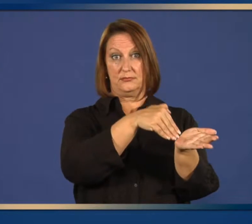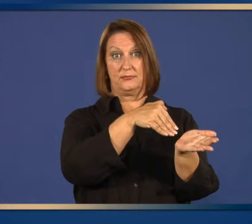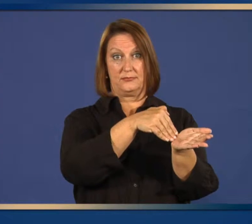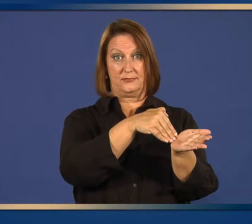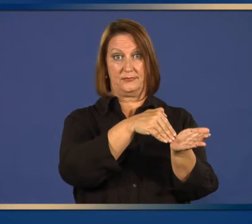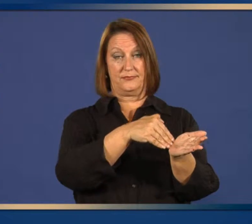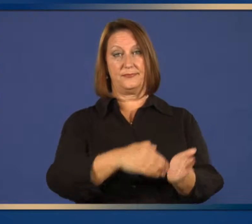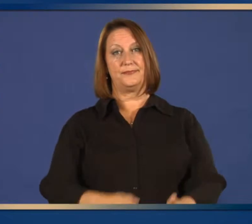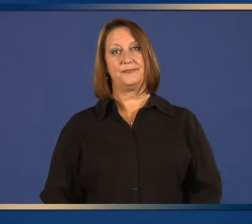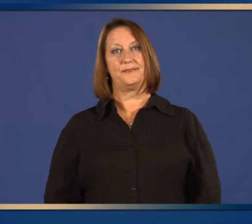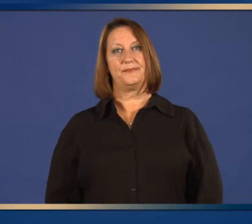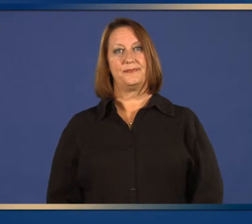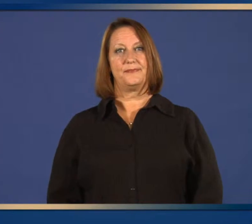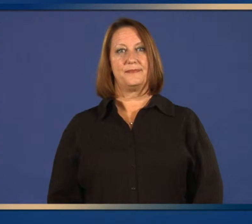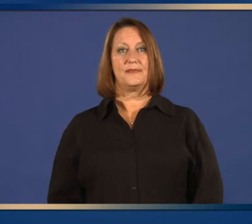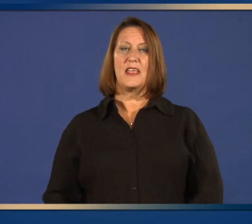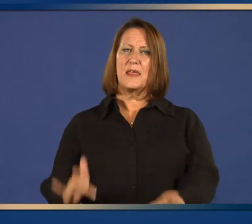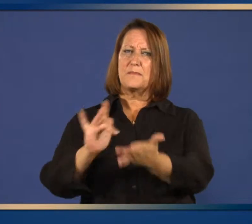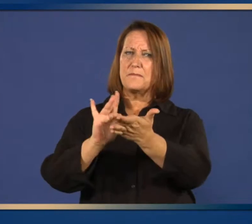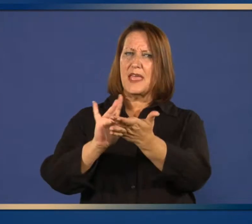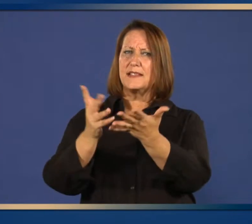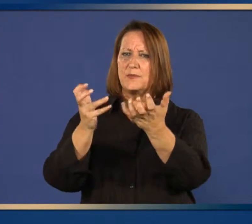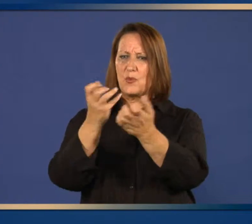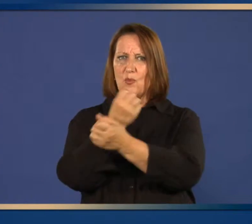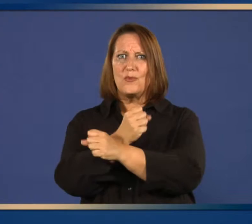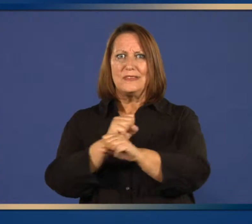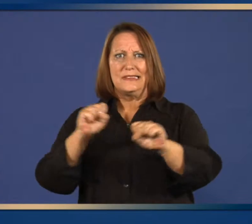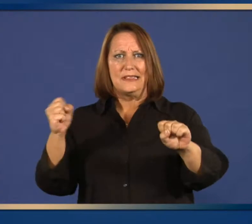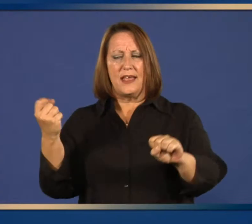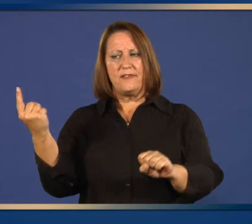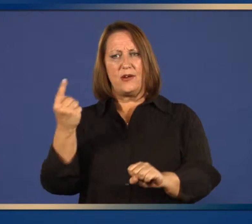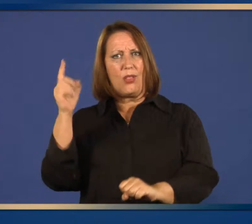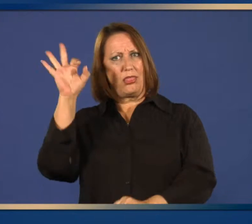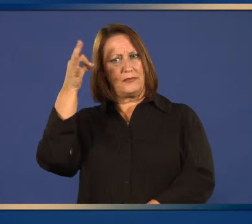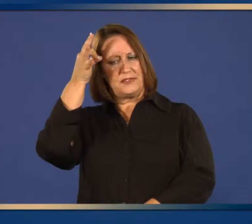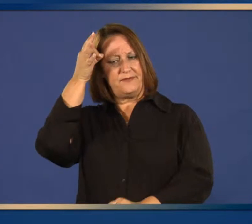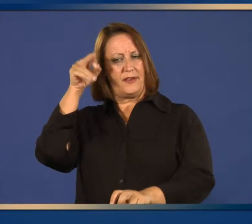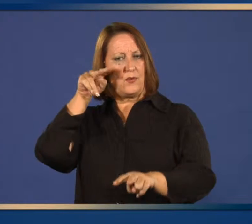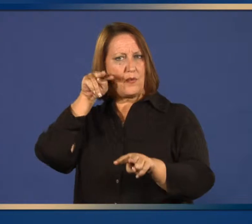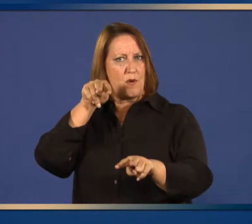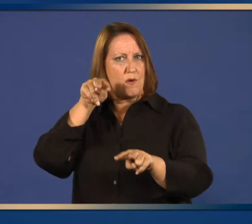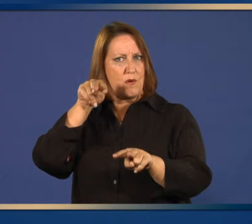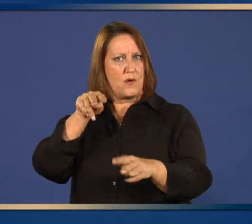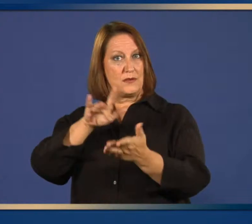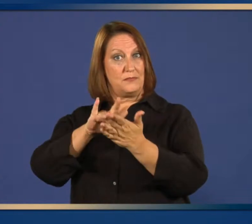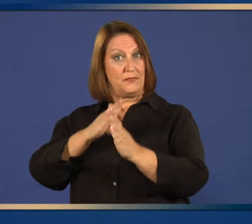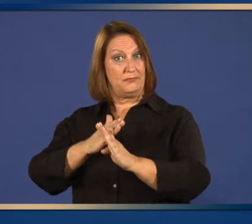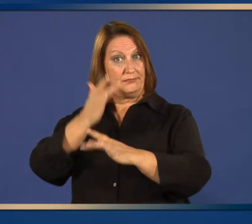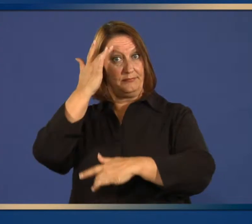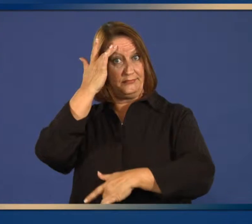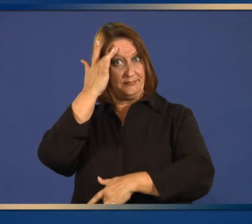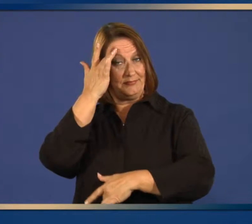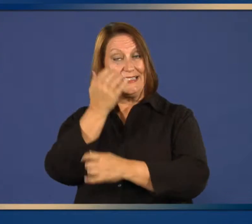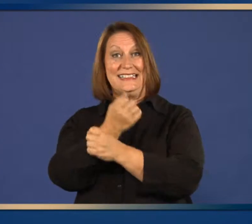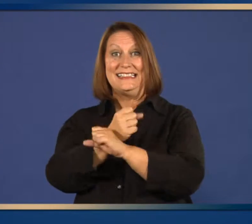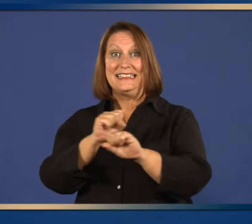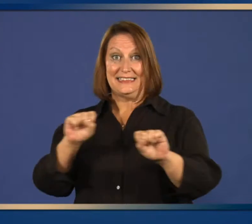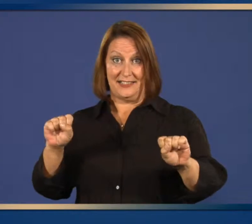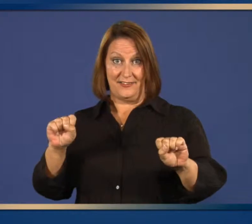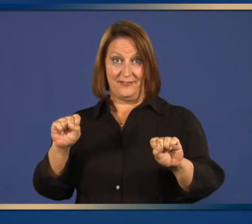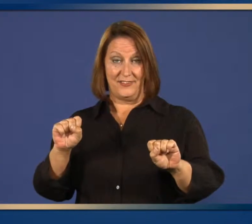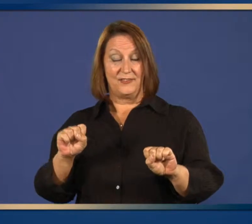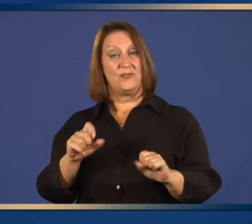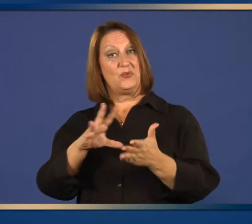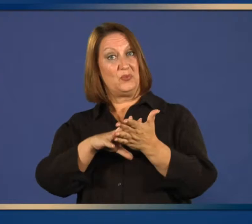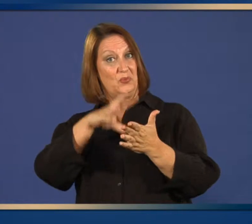The safety of vaccines is always being monitored. For more information, visit the websites